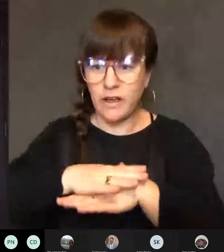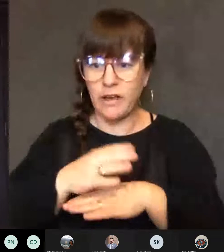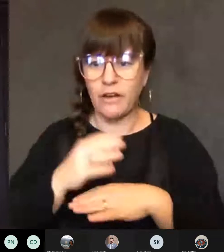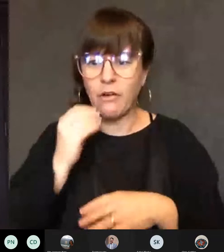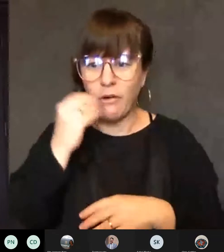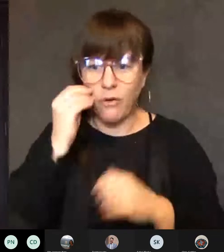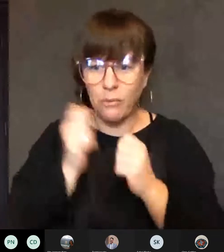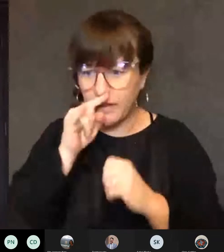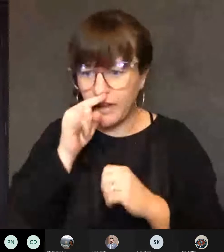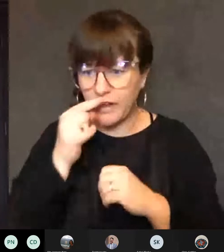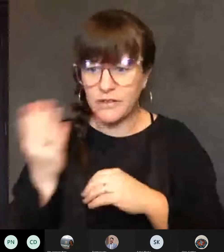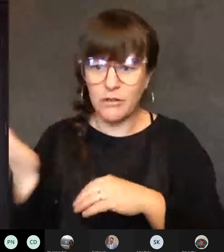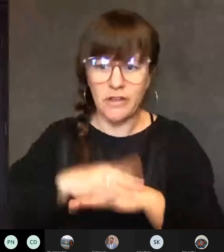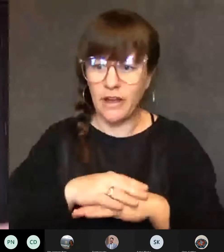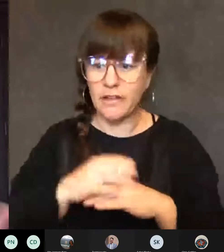worse.